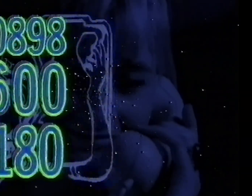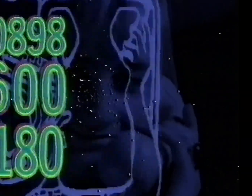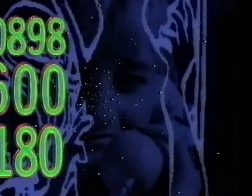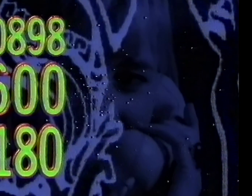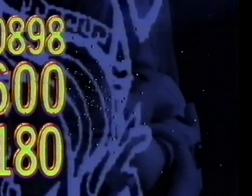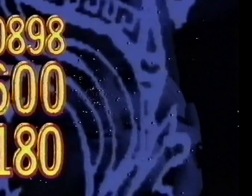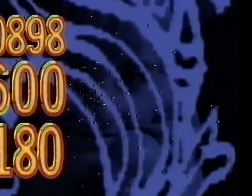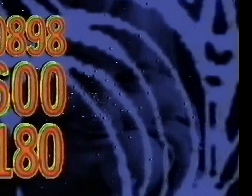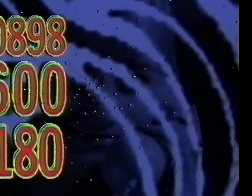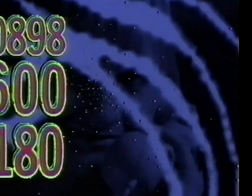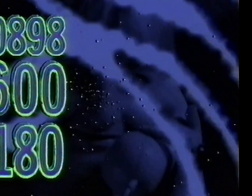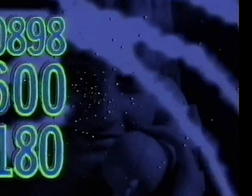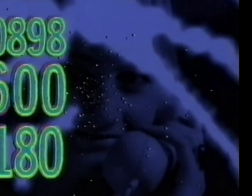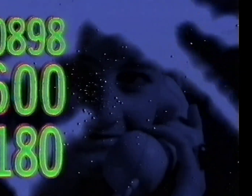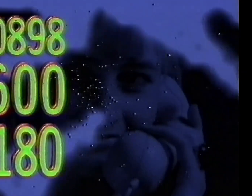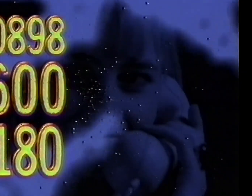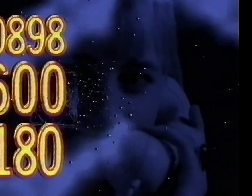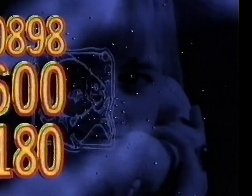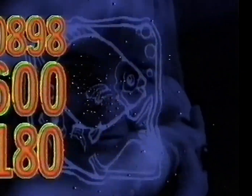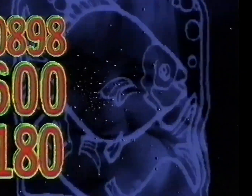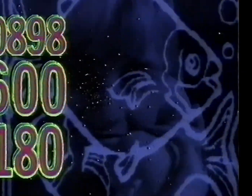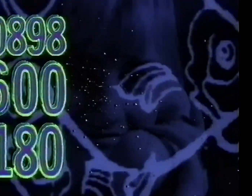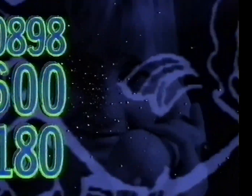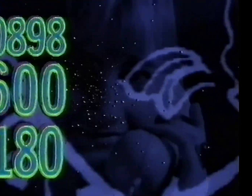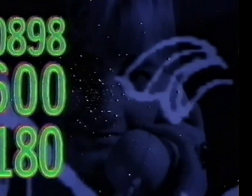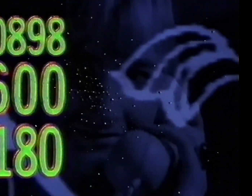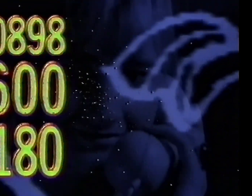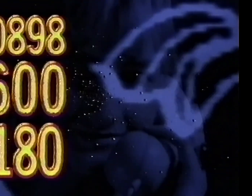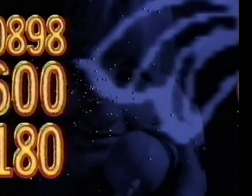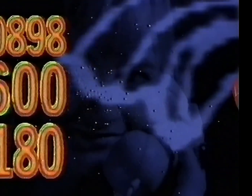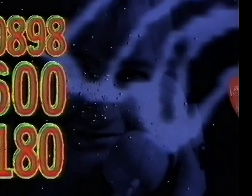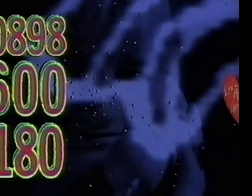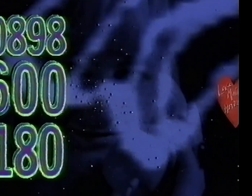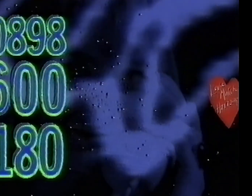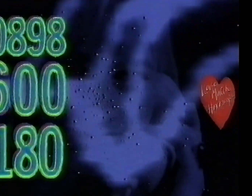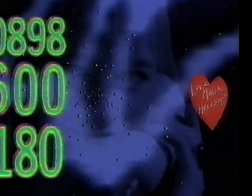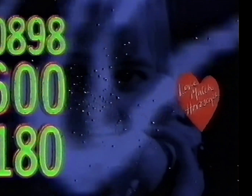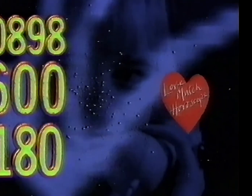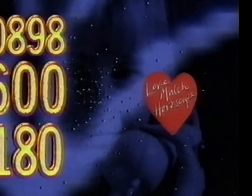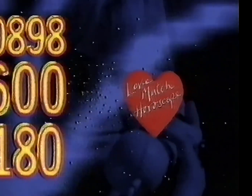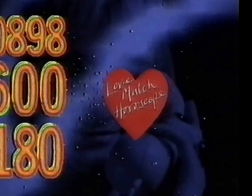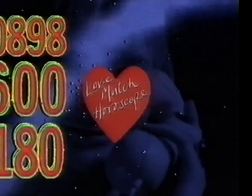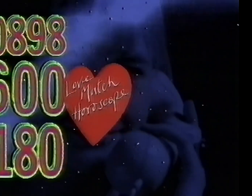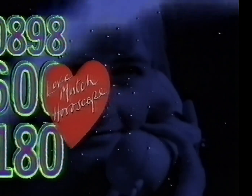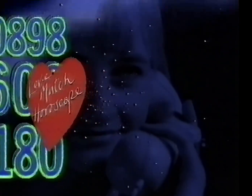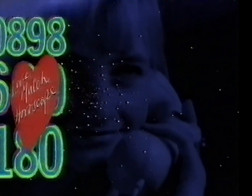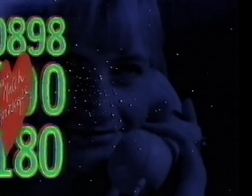Ladies, would you like to know more about your man's star sign? Call Cablecom's computerized love match horoscopes on